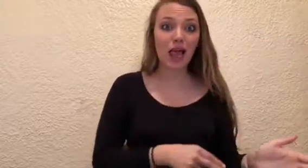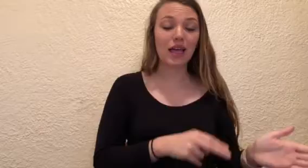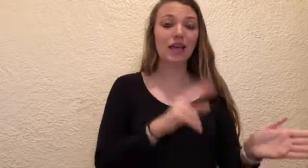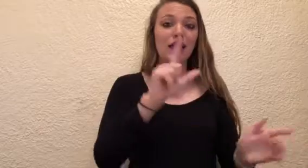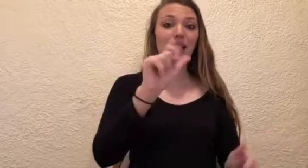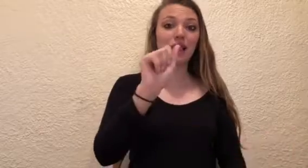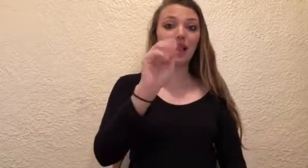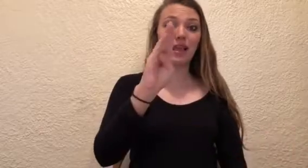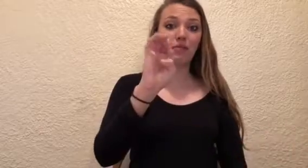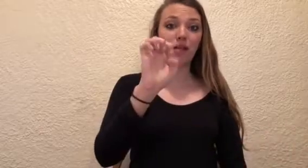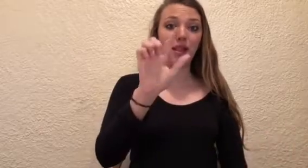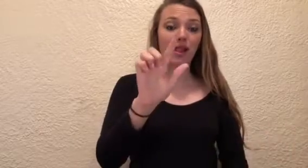Finish your drawing, hon.